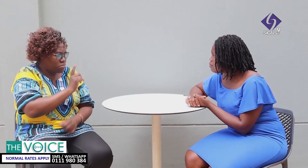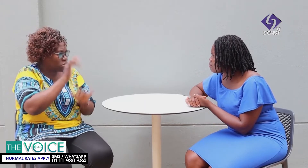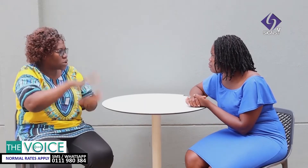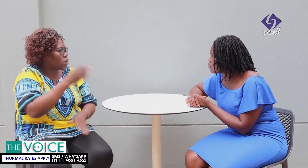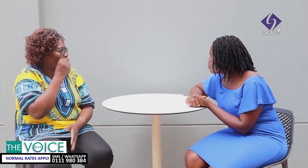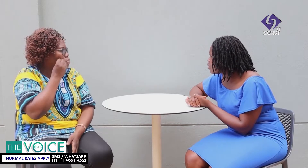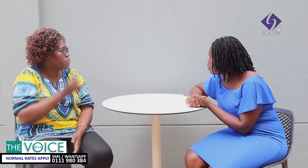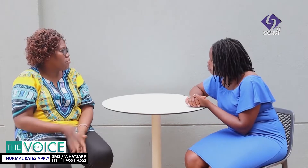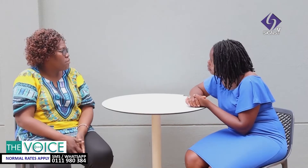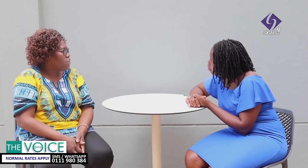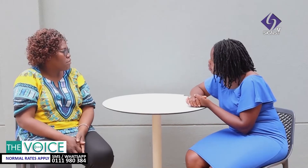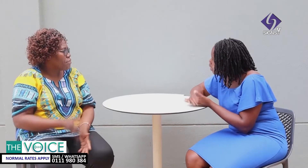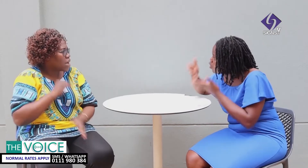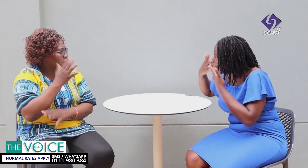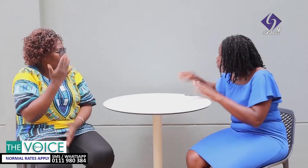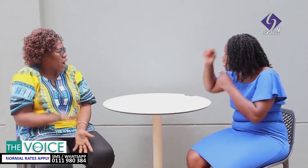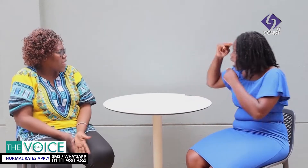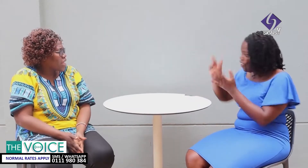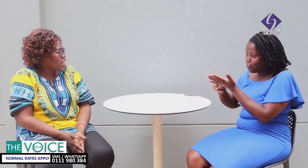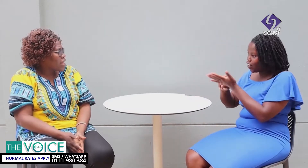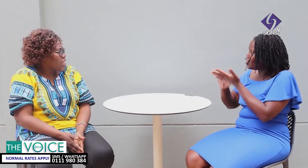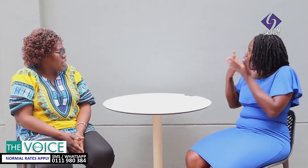this decision and wanted me to stay home. You had finished school?